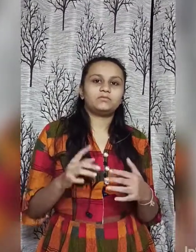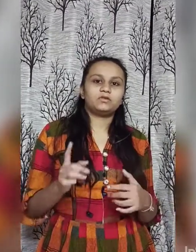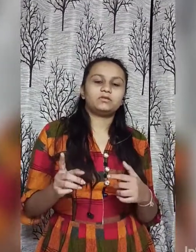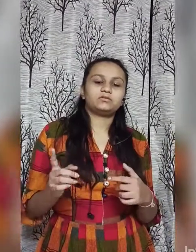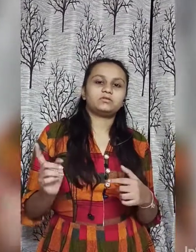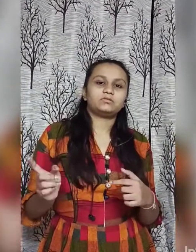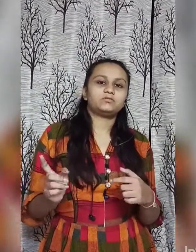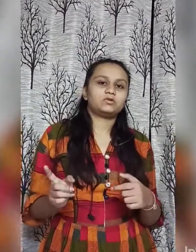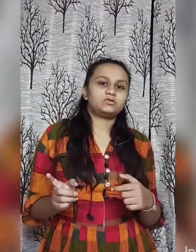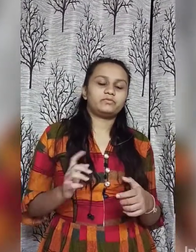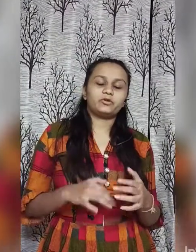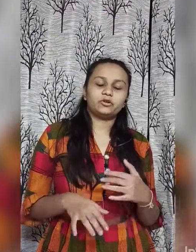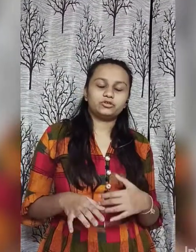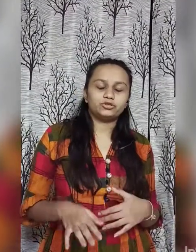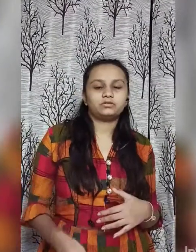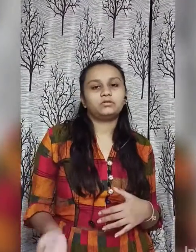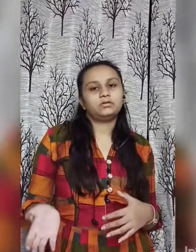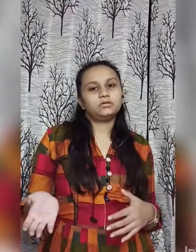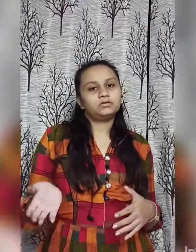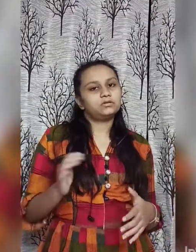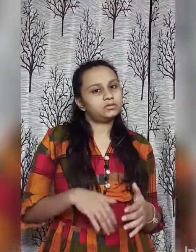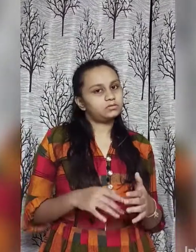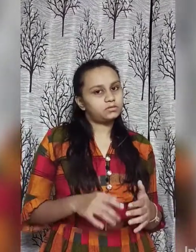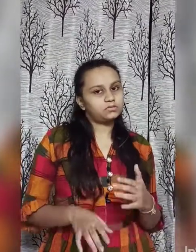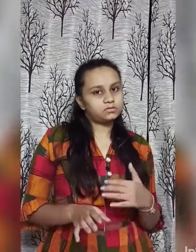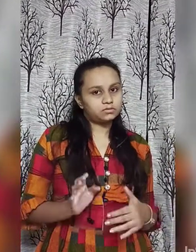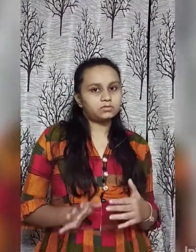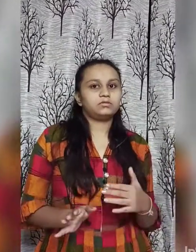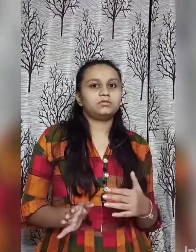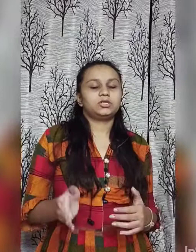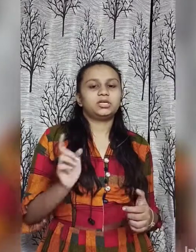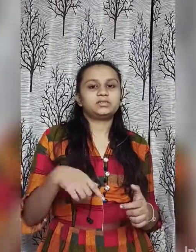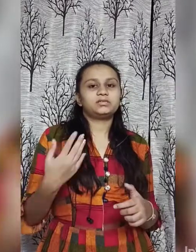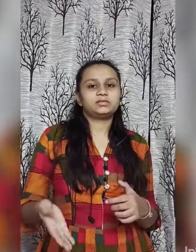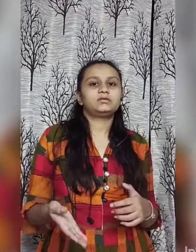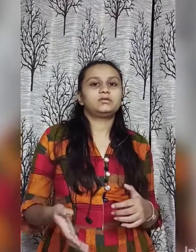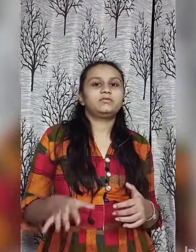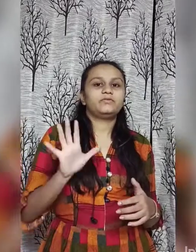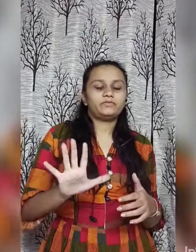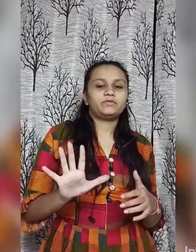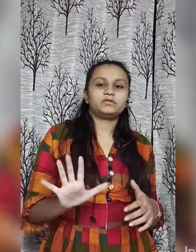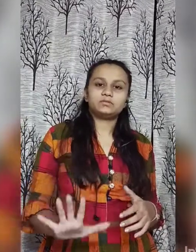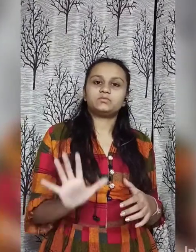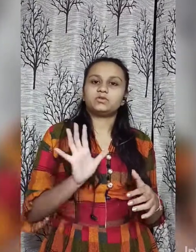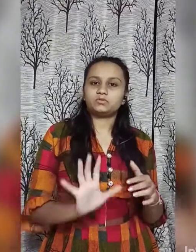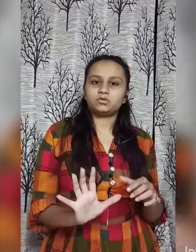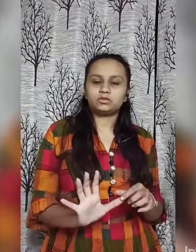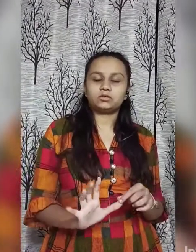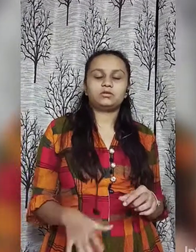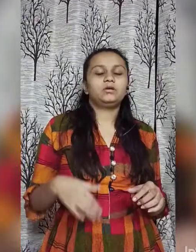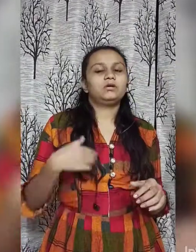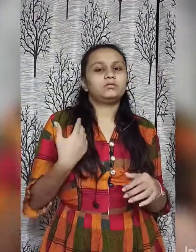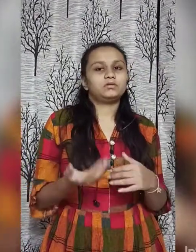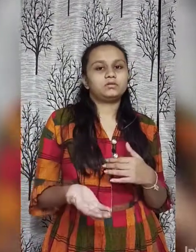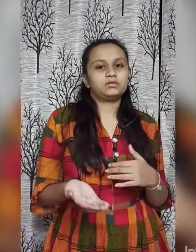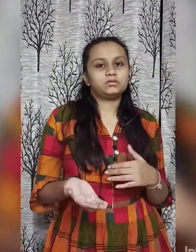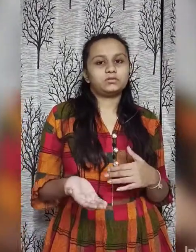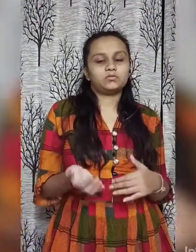for the production, and cost of batch is ascertained separately. The next and number fifth is process costing. In industries